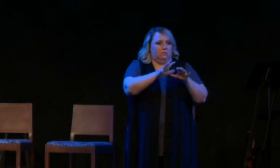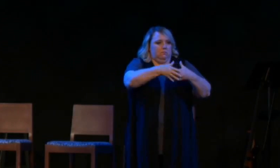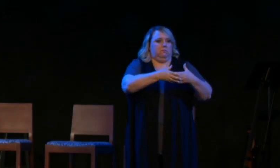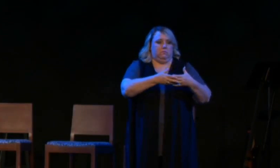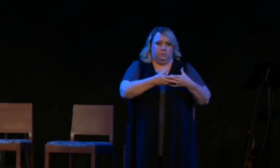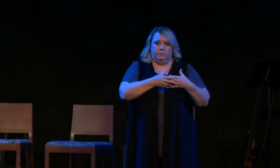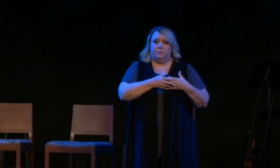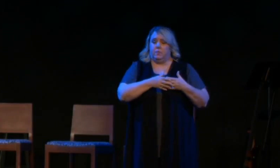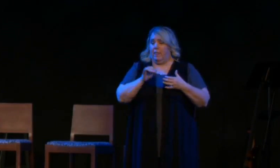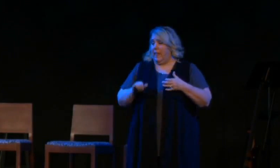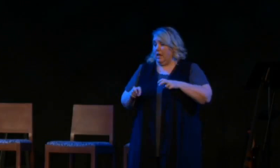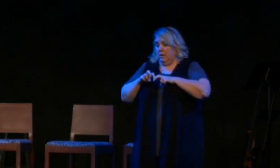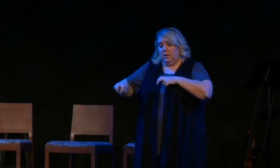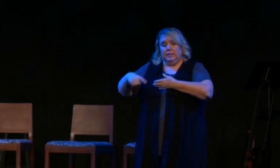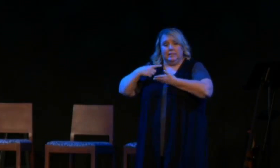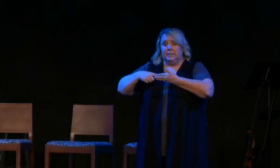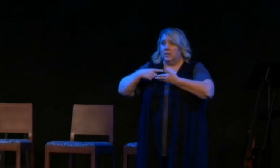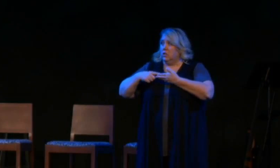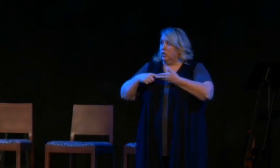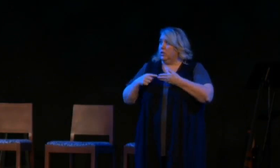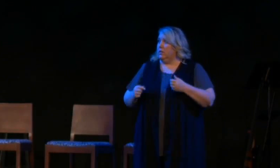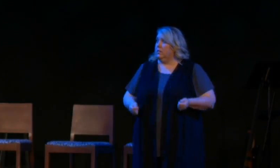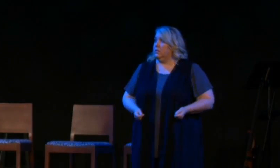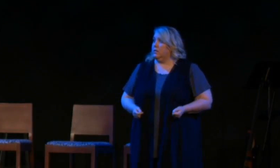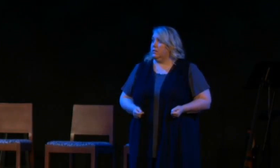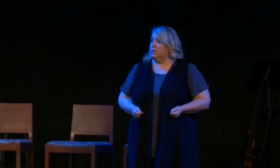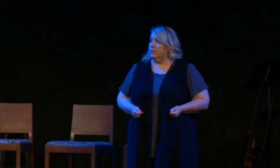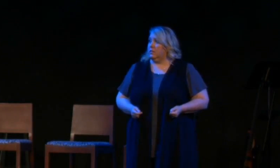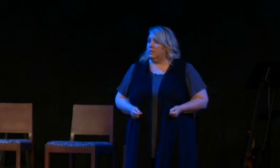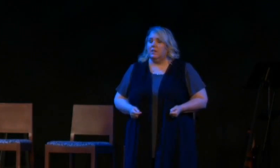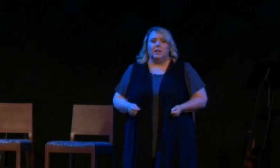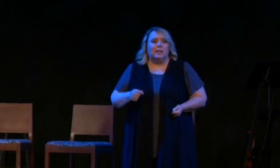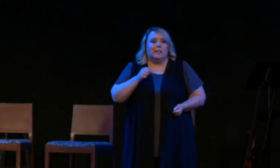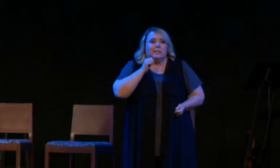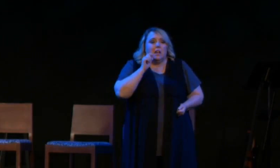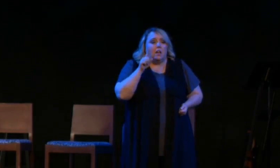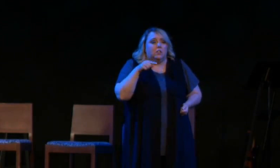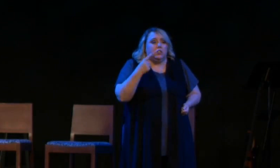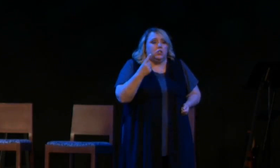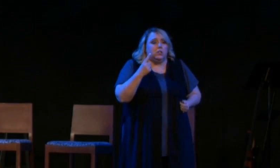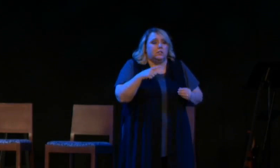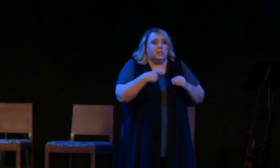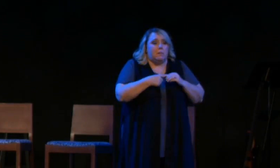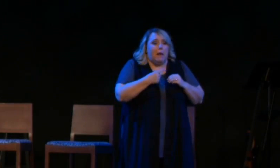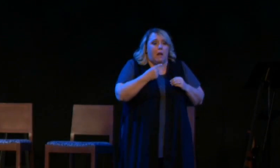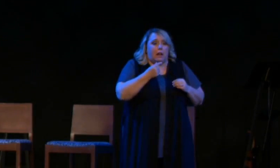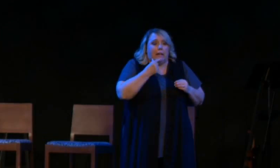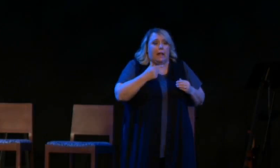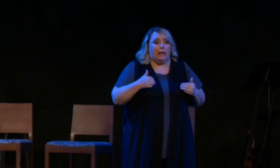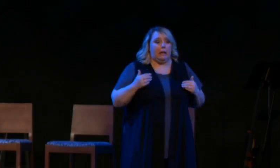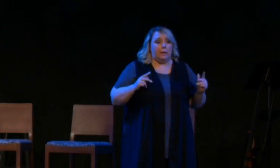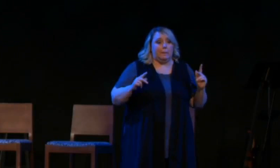the millennial discussion, that's not just about gay young people or gay older people.